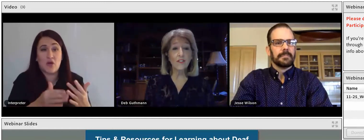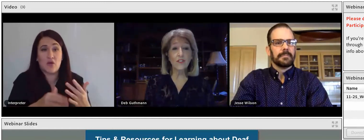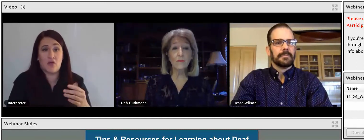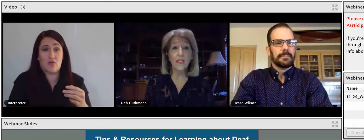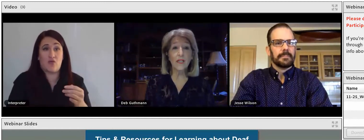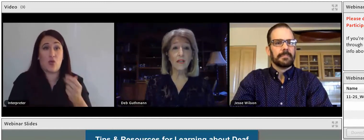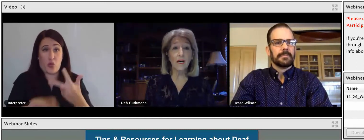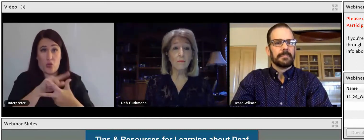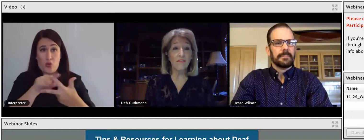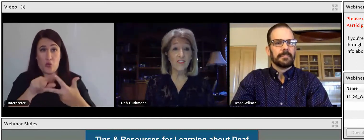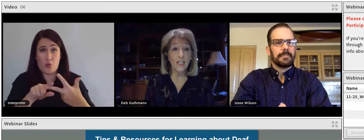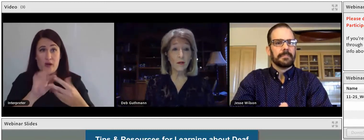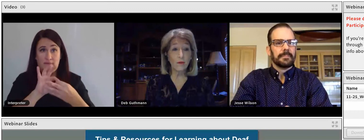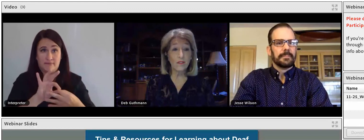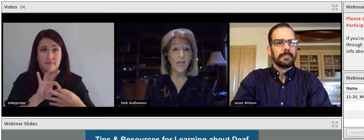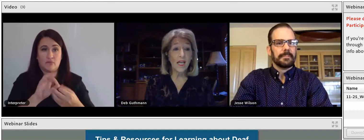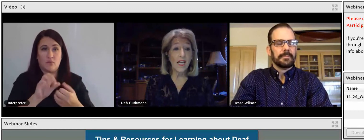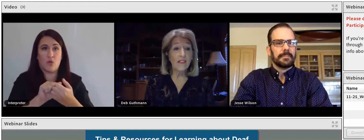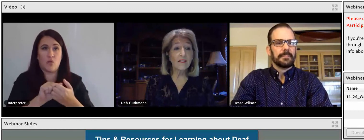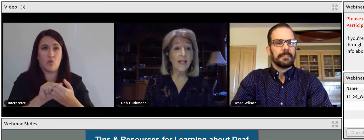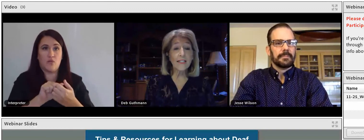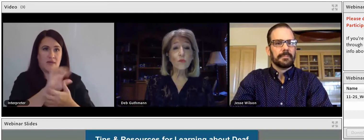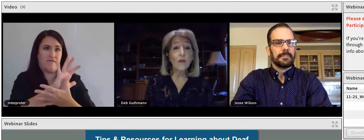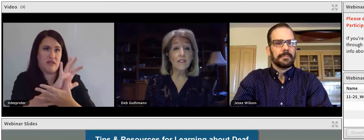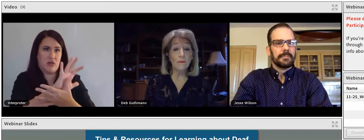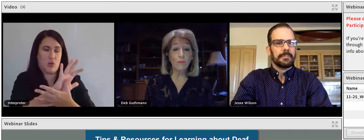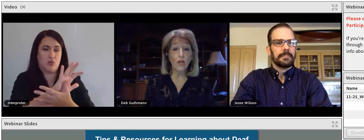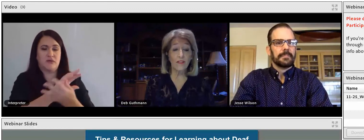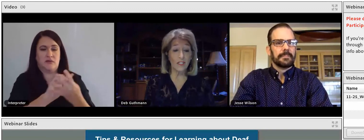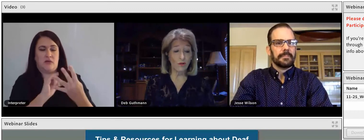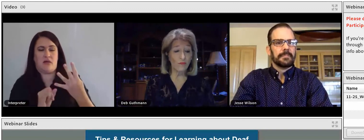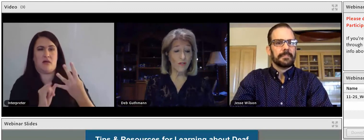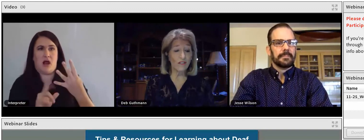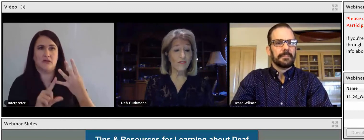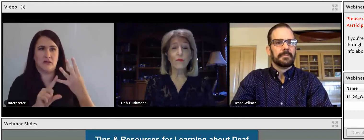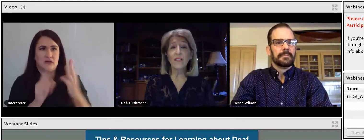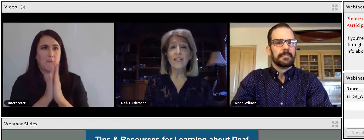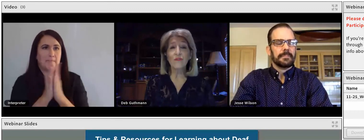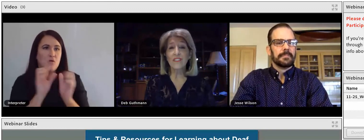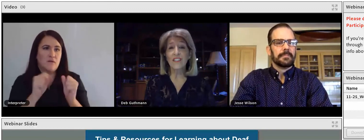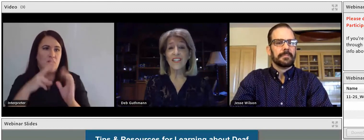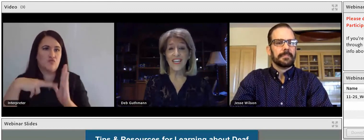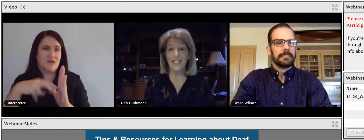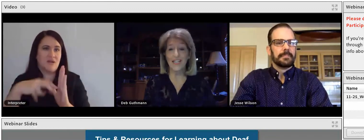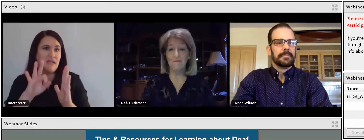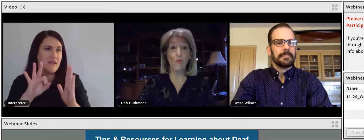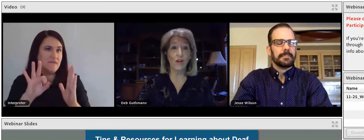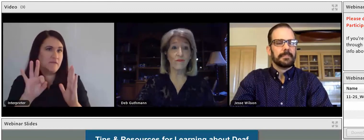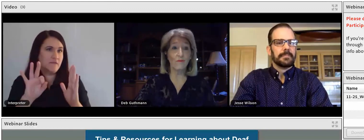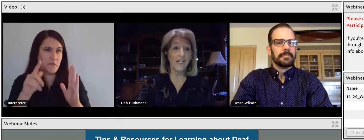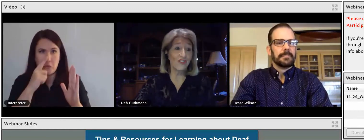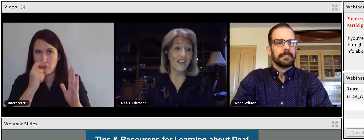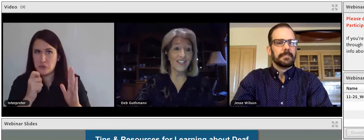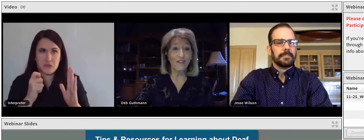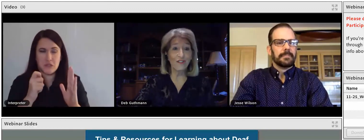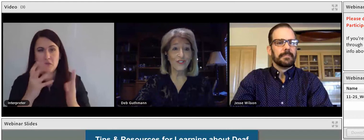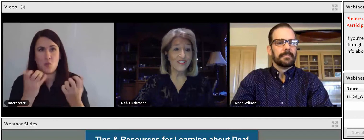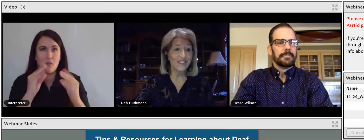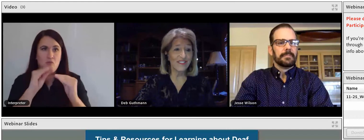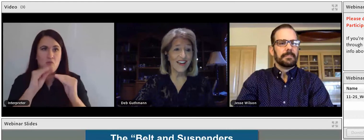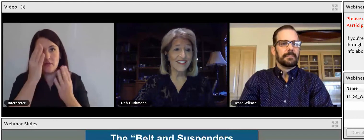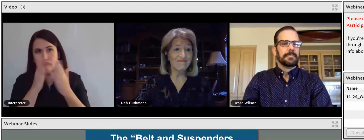them relate to being videos, and the last one is a book that you can read if you're really interested in getting more information.